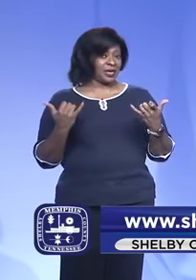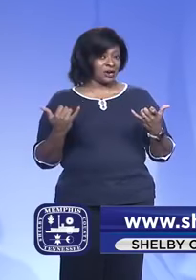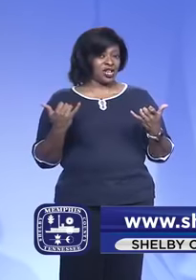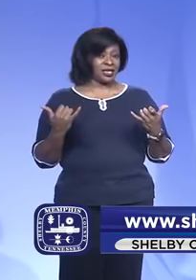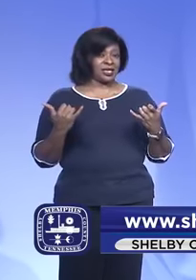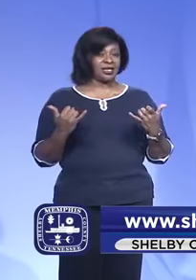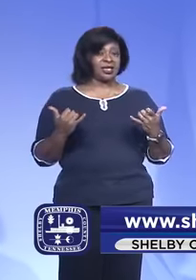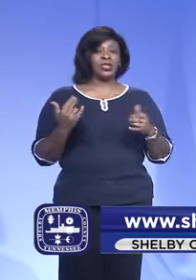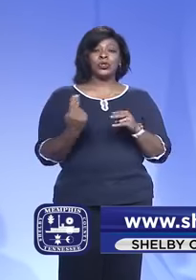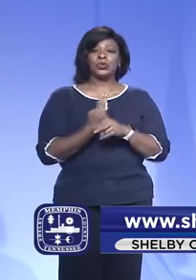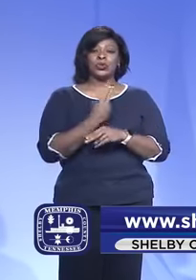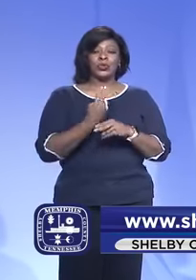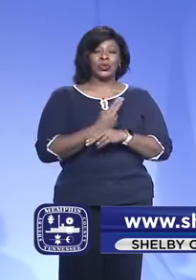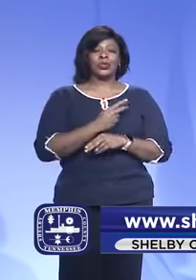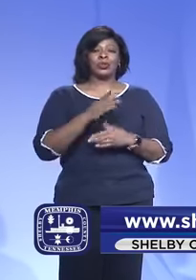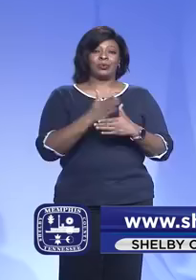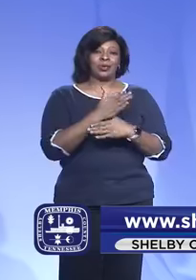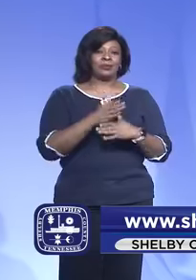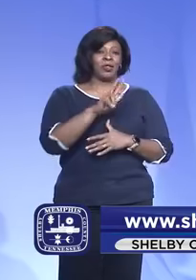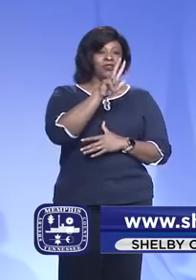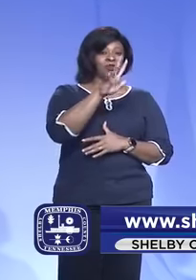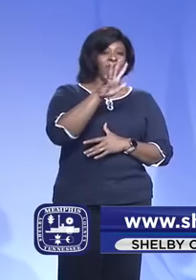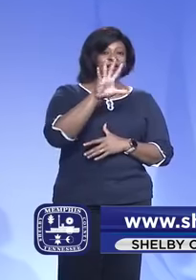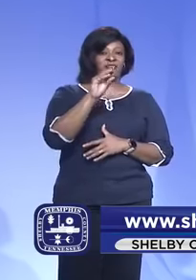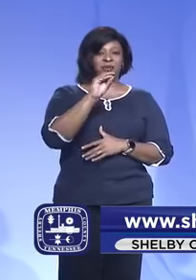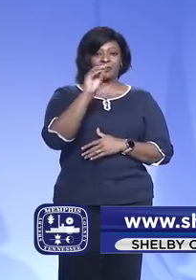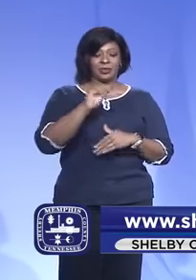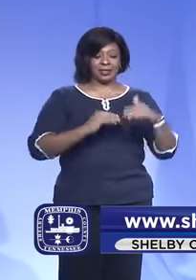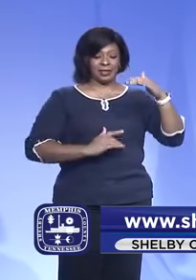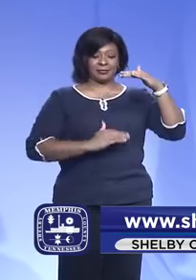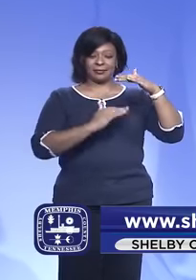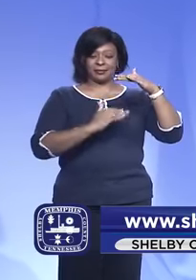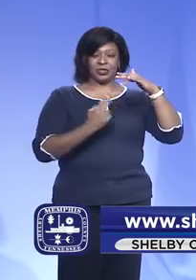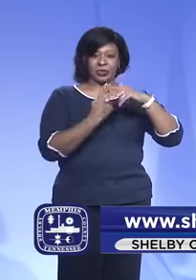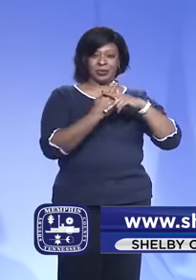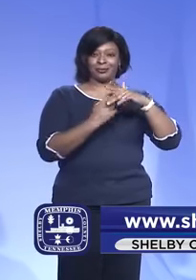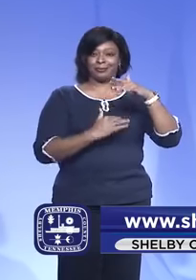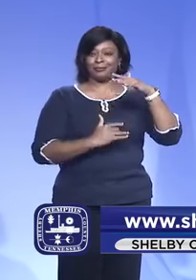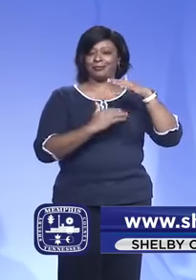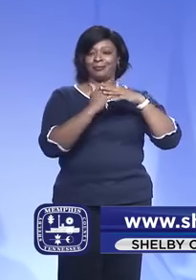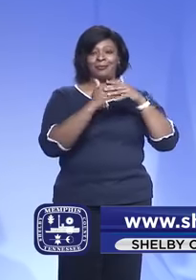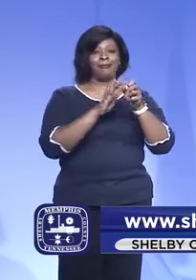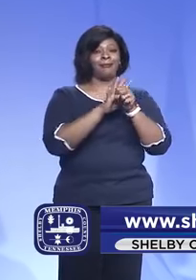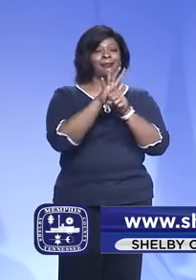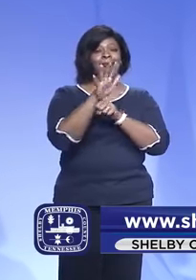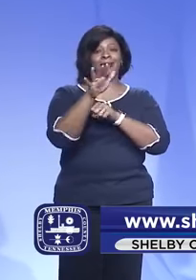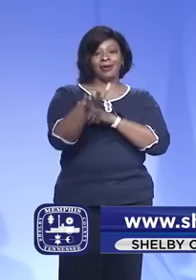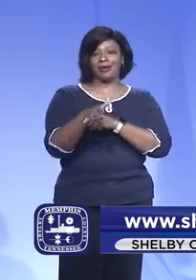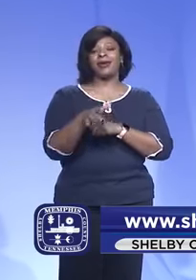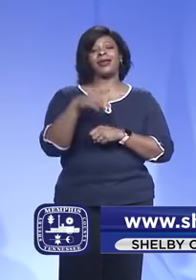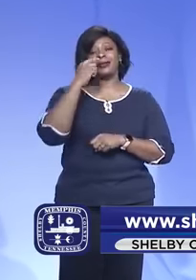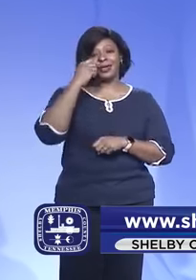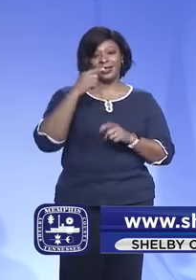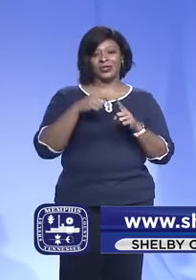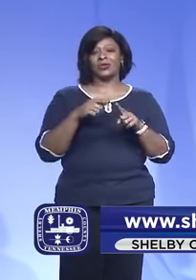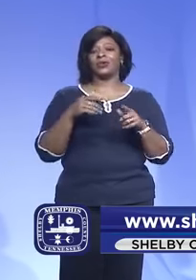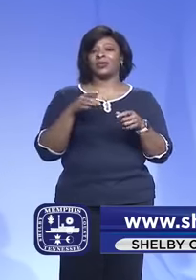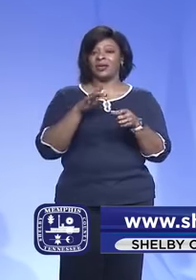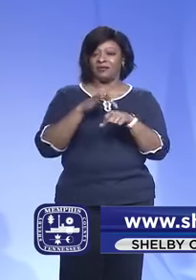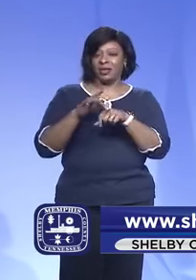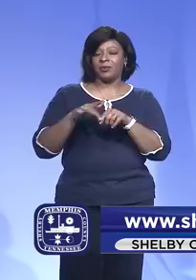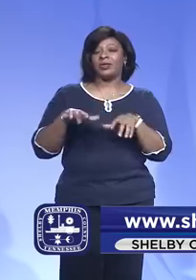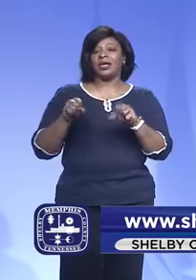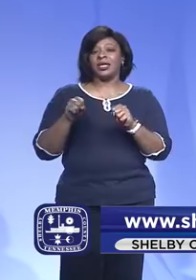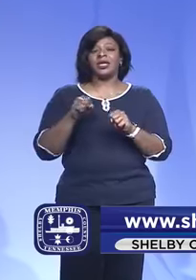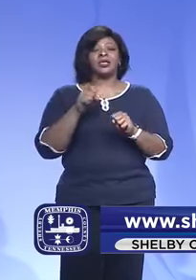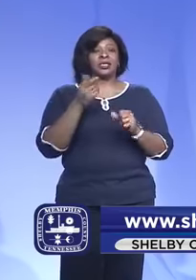the utilization is ranging from 35 to 50%, so there's a lot of capacity. We urge you to be